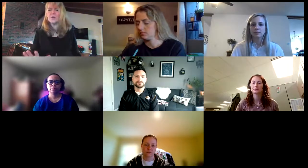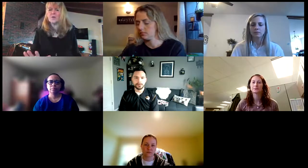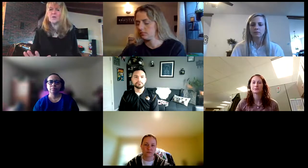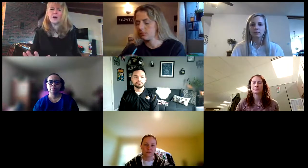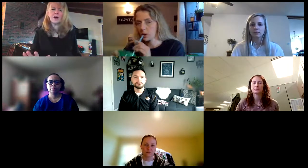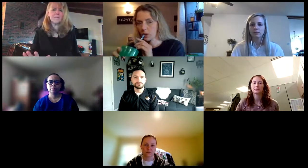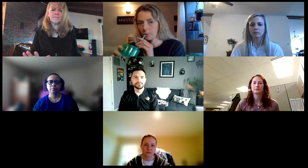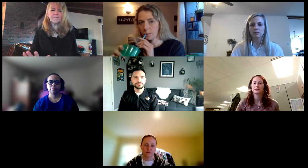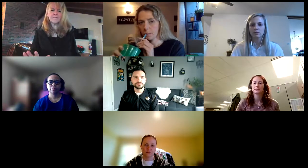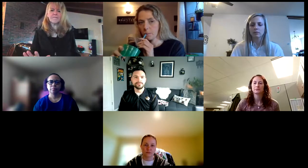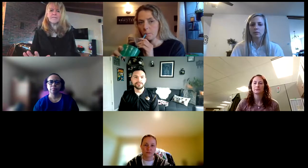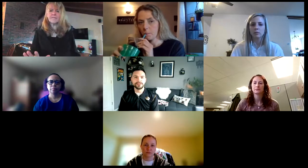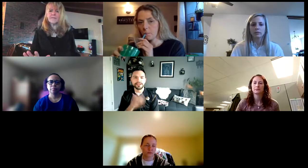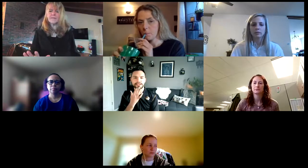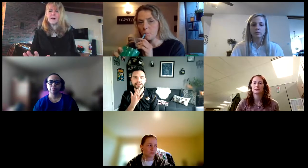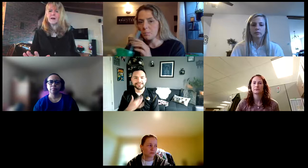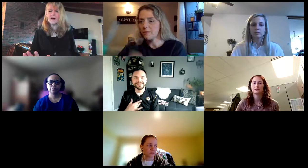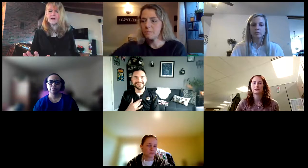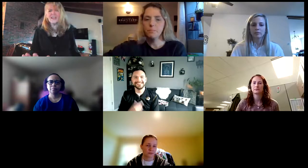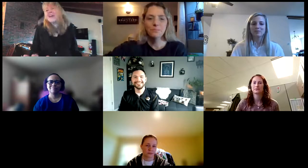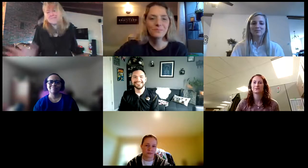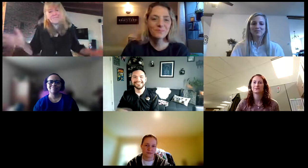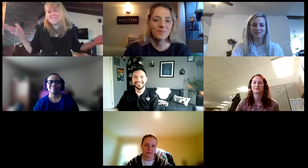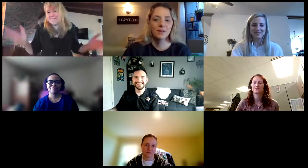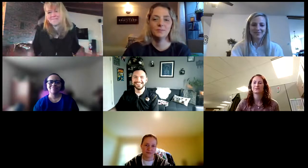So favorite Lucky day.